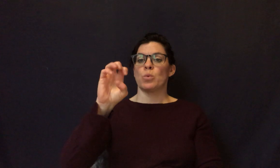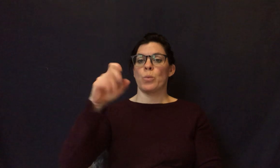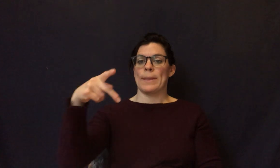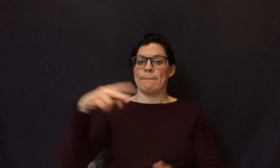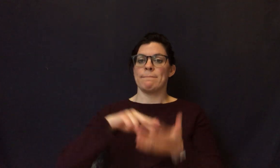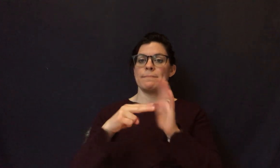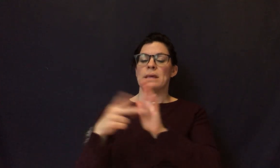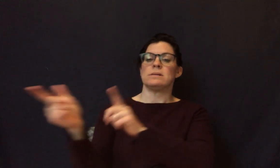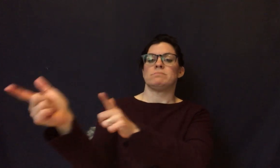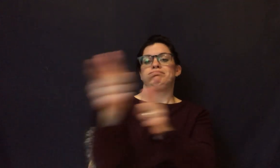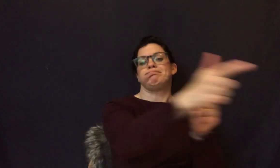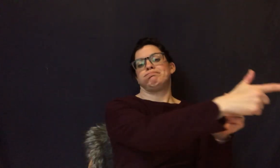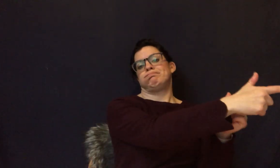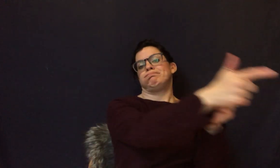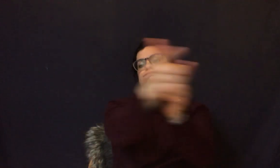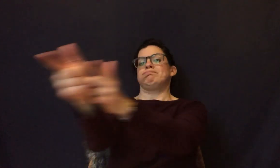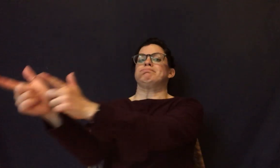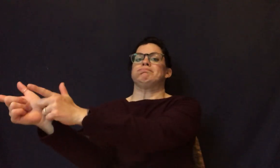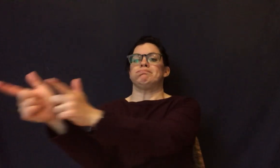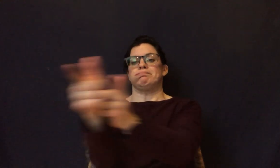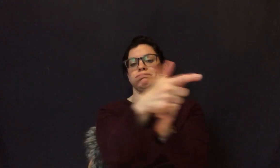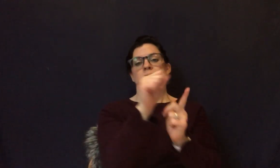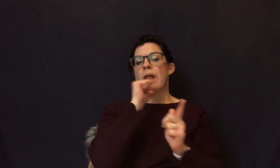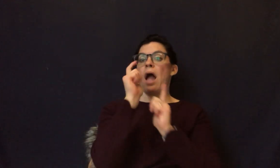Yes. okay? Megan, you got a fire extinguisher in your home?